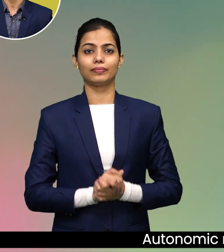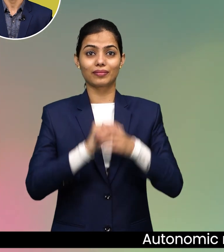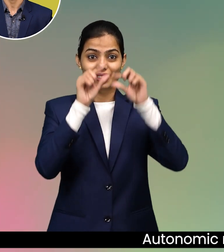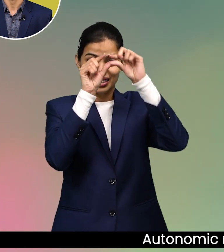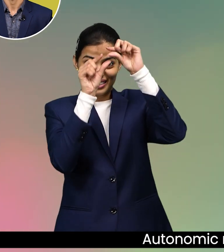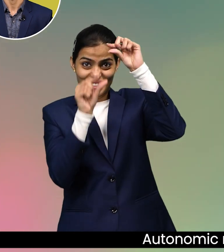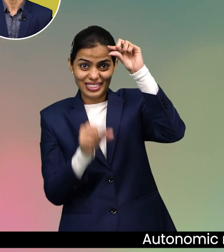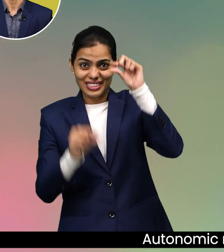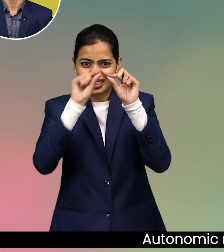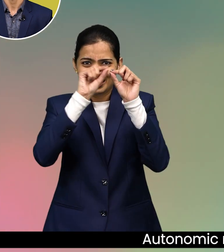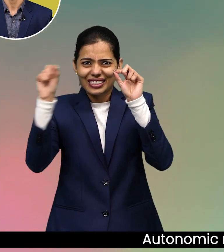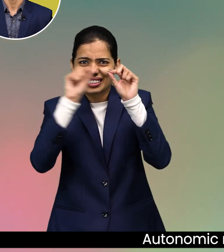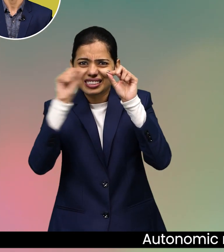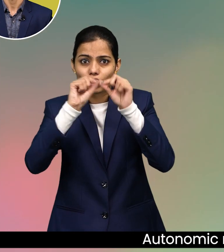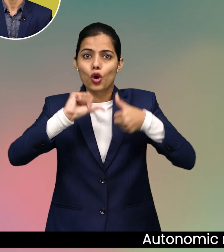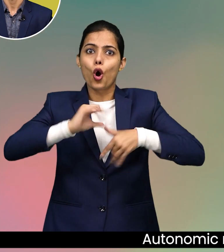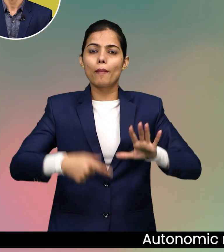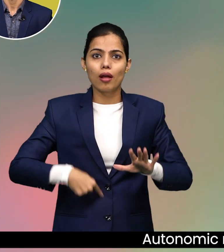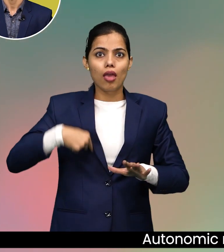autonomic nervous system.